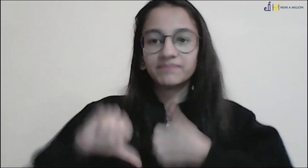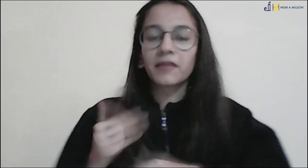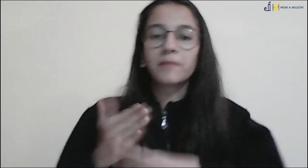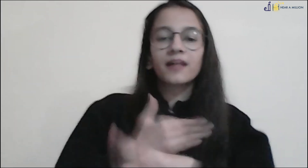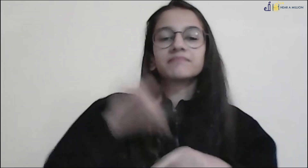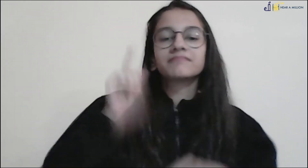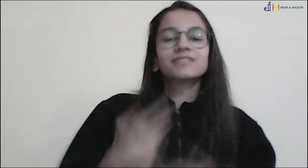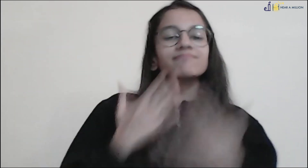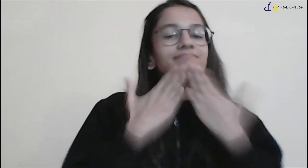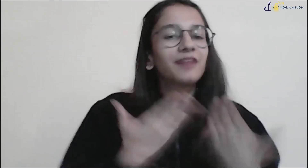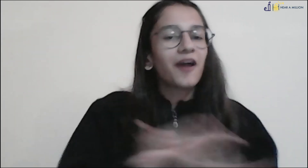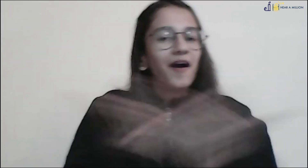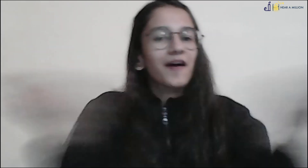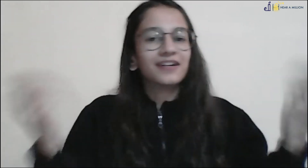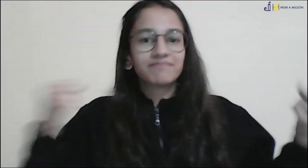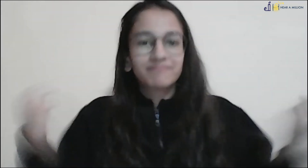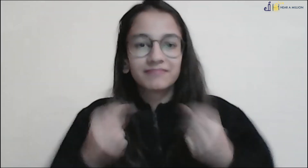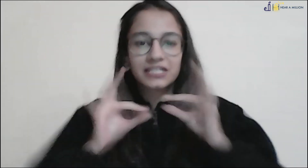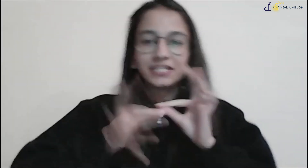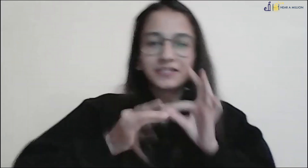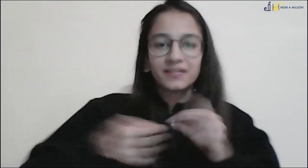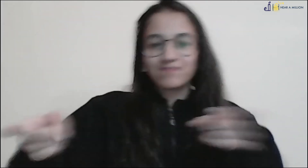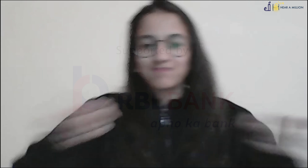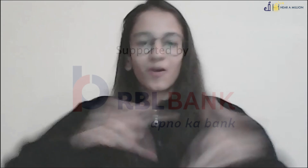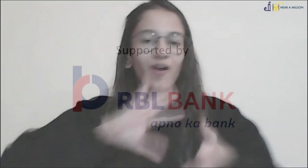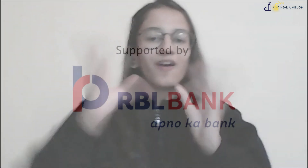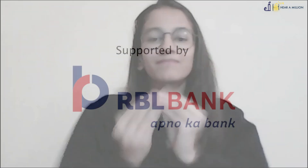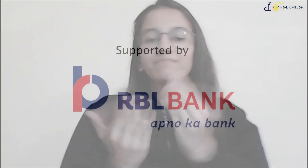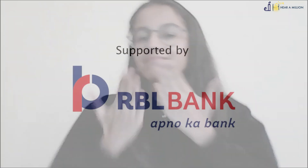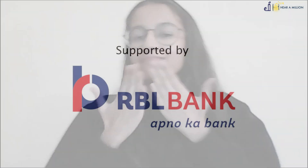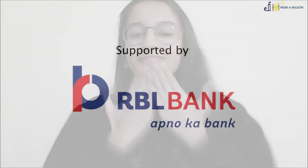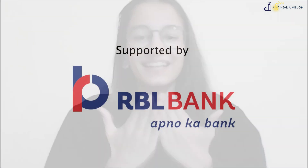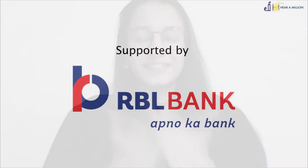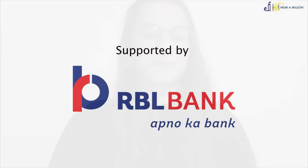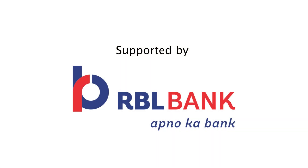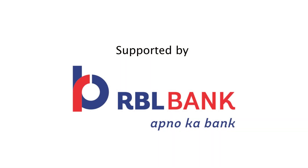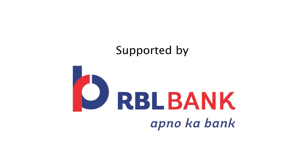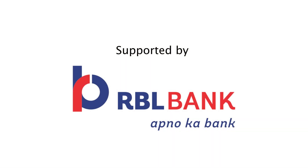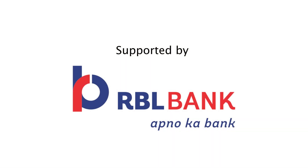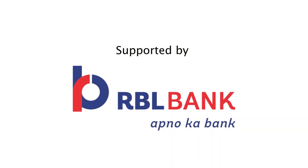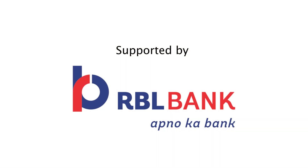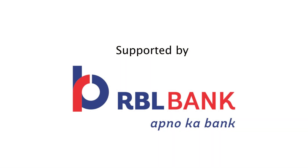now we will have the feedback form, and I must thank you all for coming in, interpreters, managing everything.